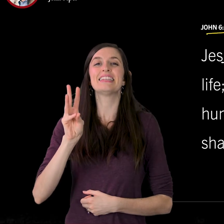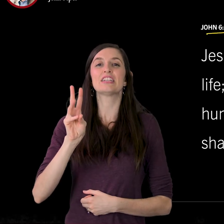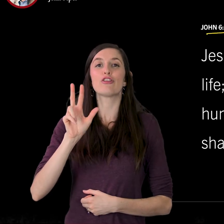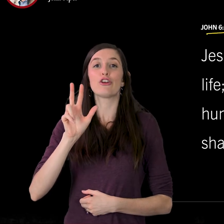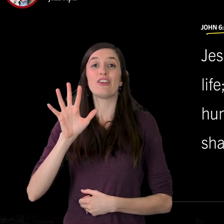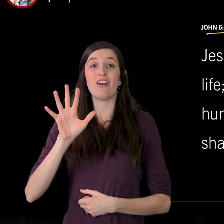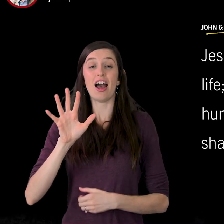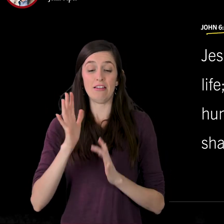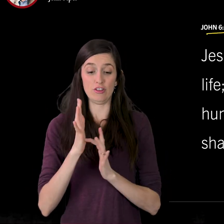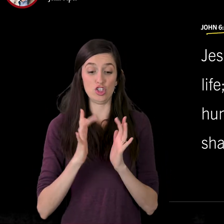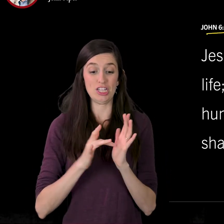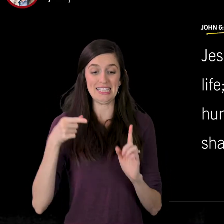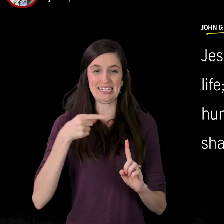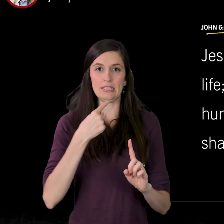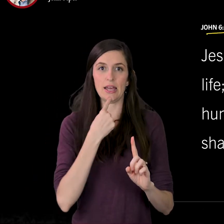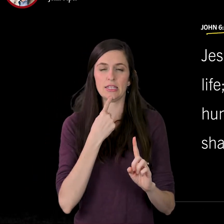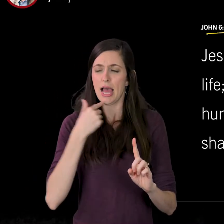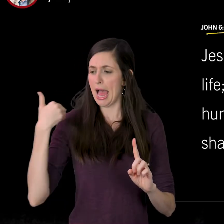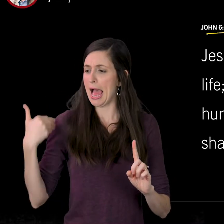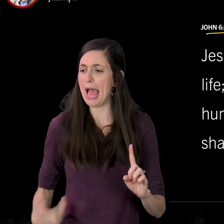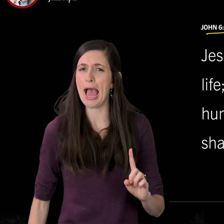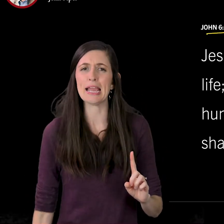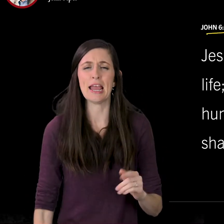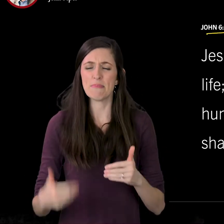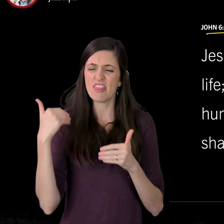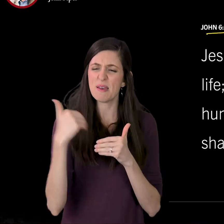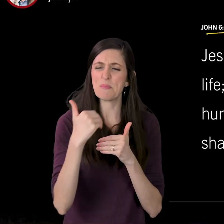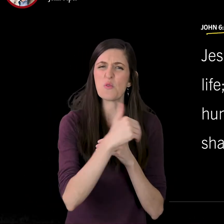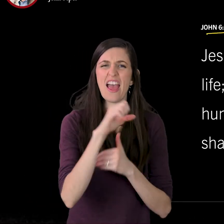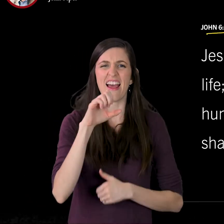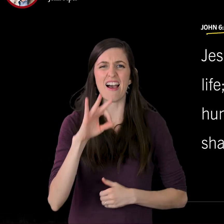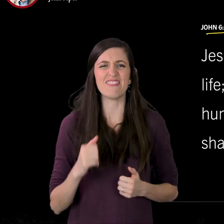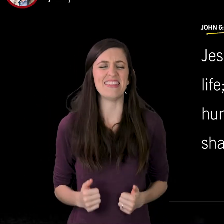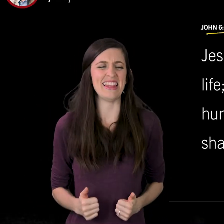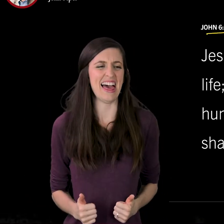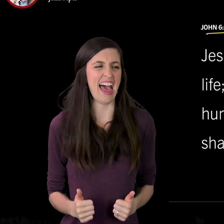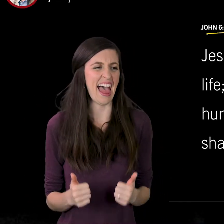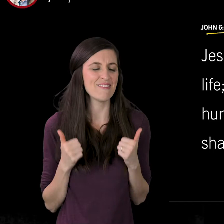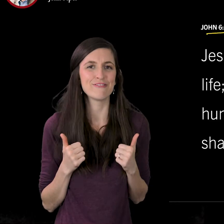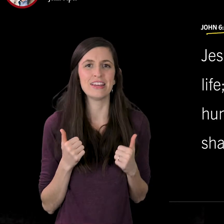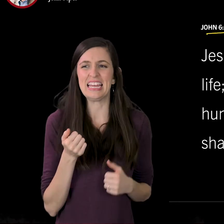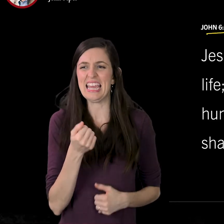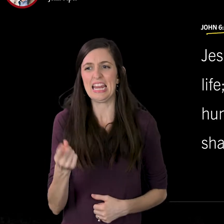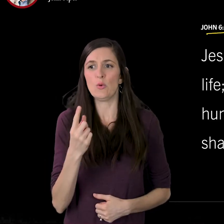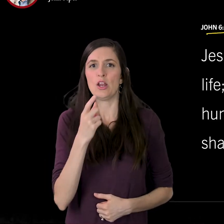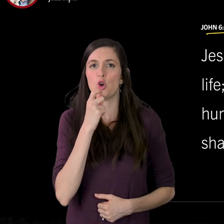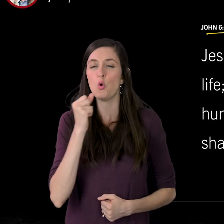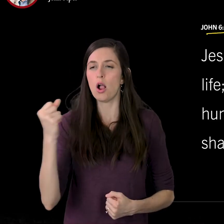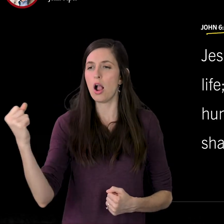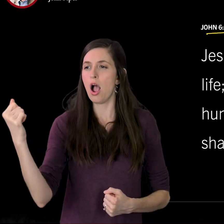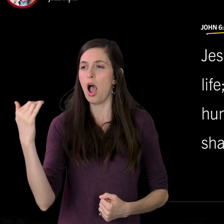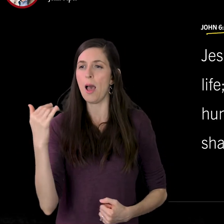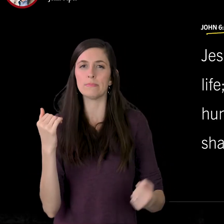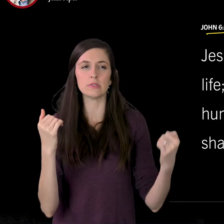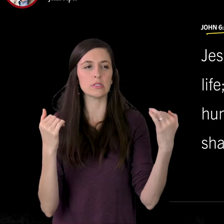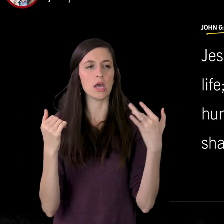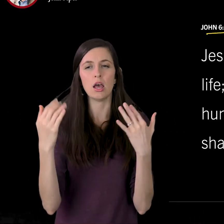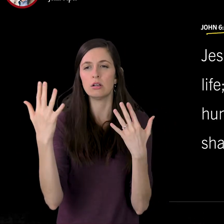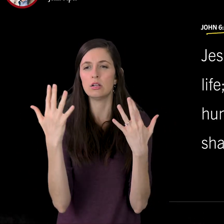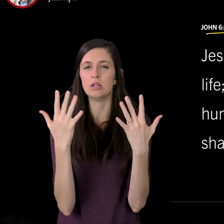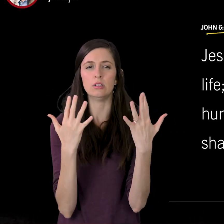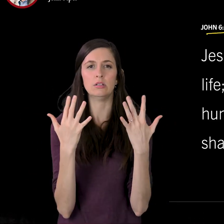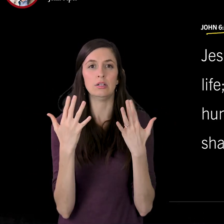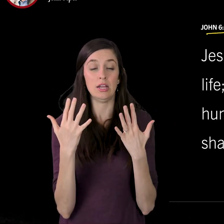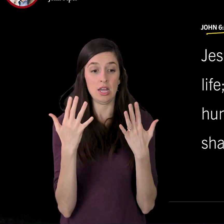Jesus said to them I am the bread of life whoever comes to me shall never hunger whoever